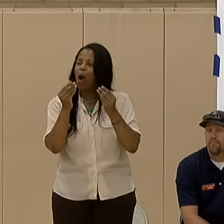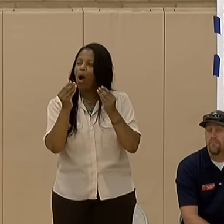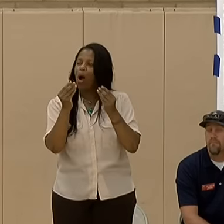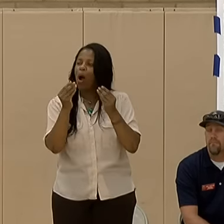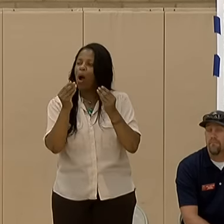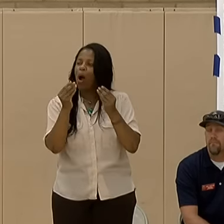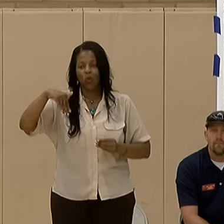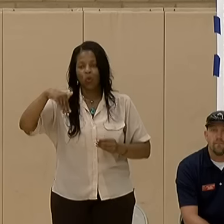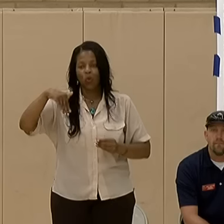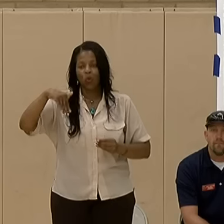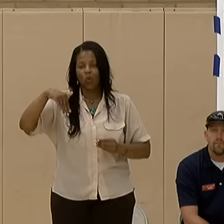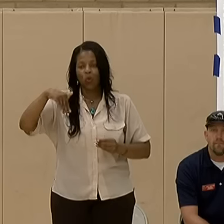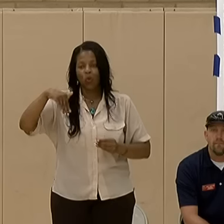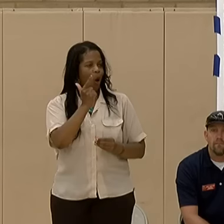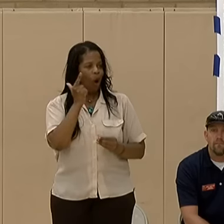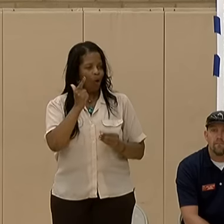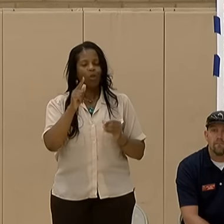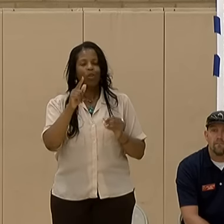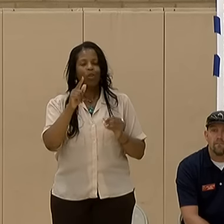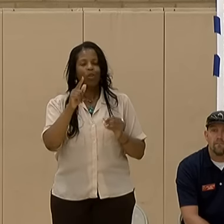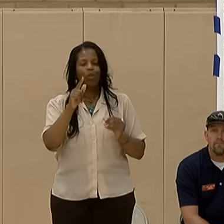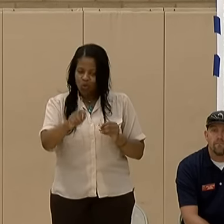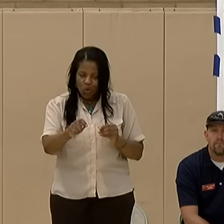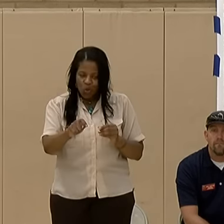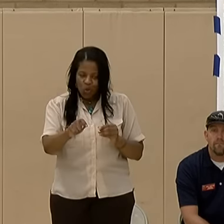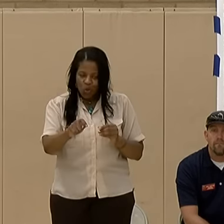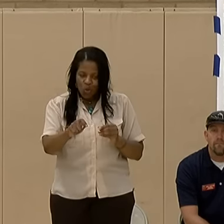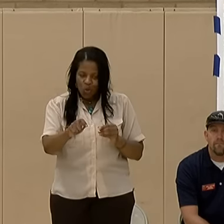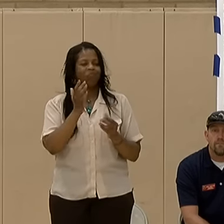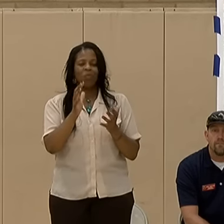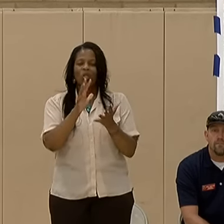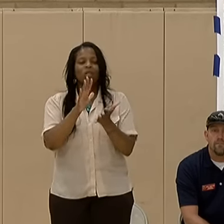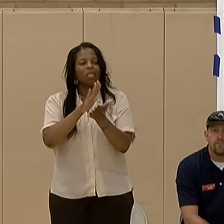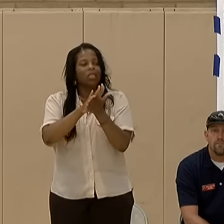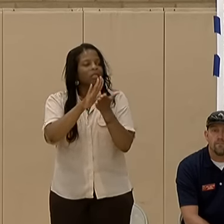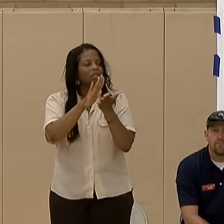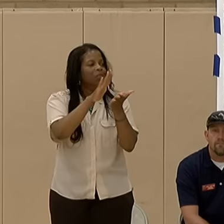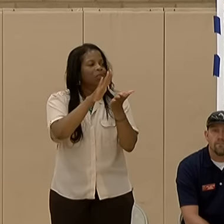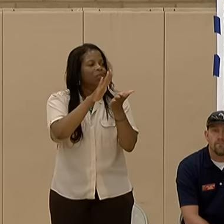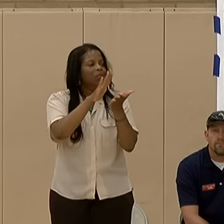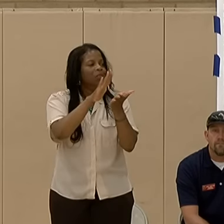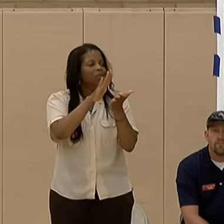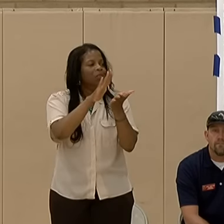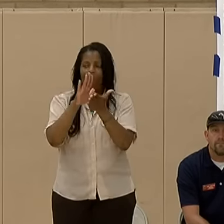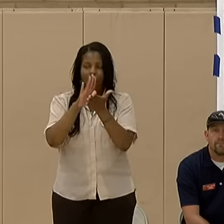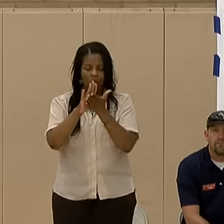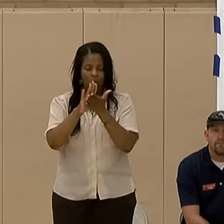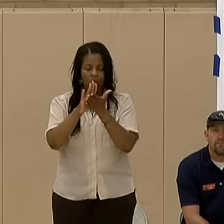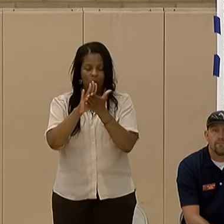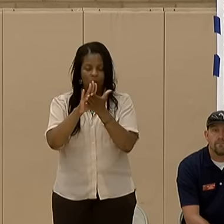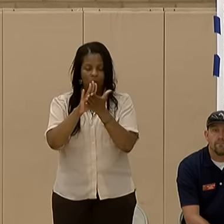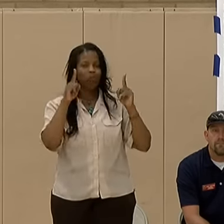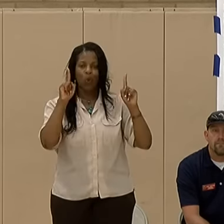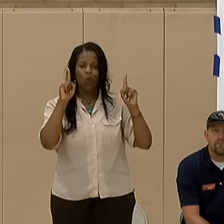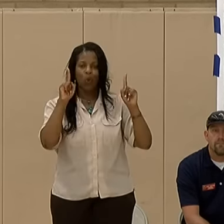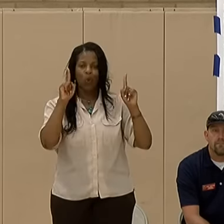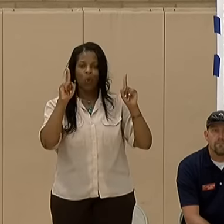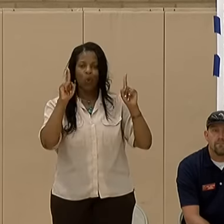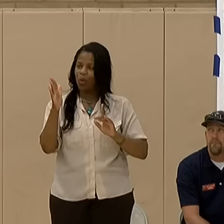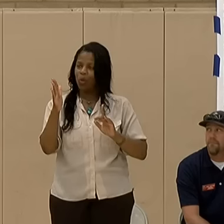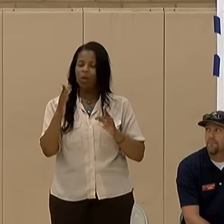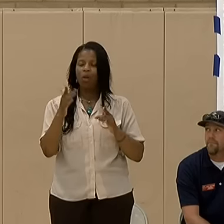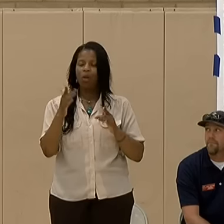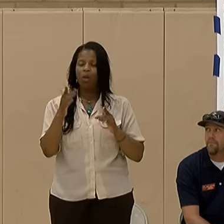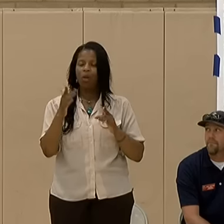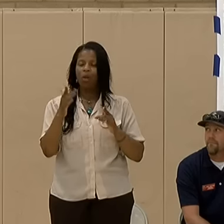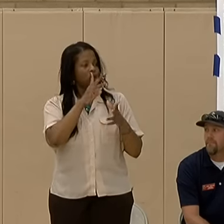Everybody needs to do their hazard reduction, defensible space, because it works. Take a look around. So let's